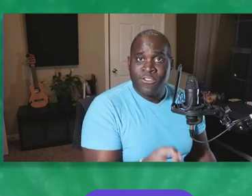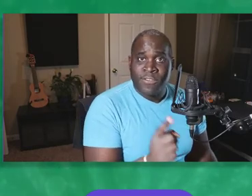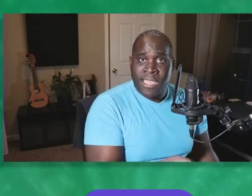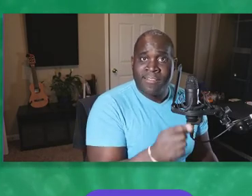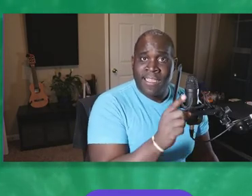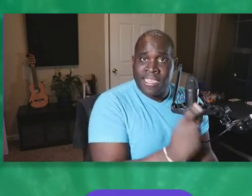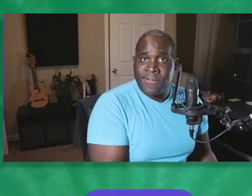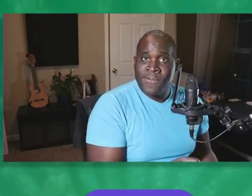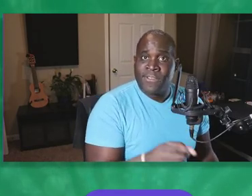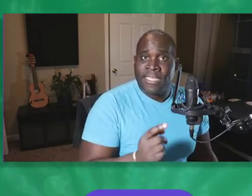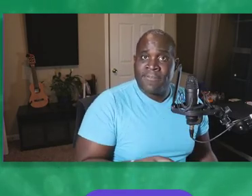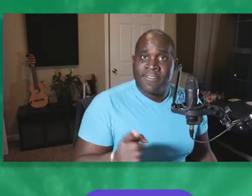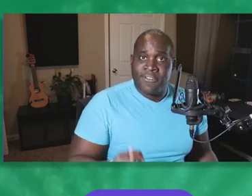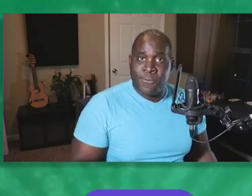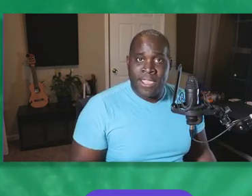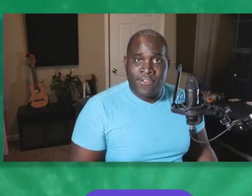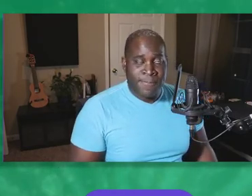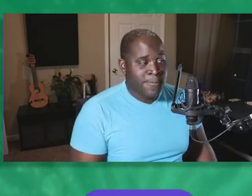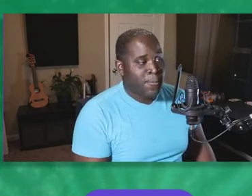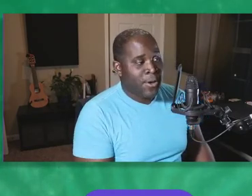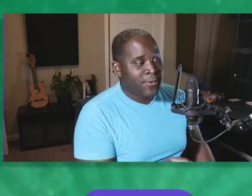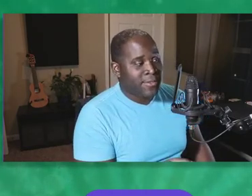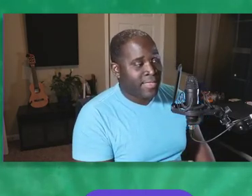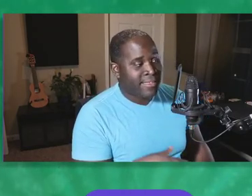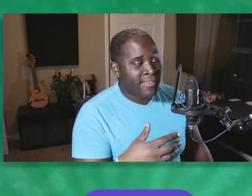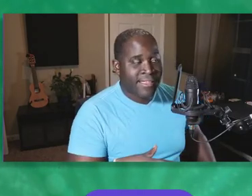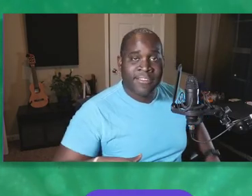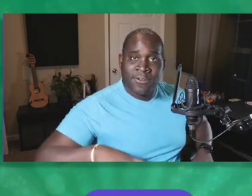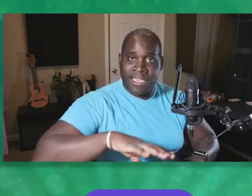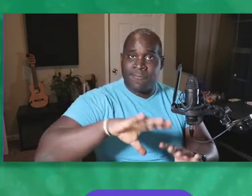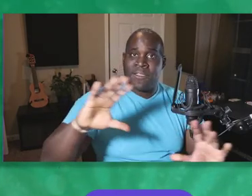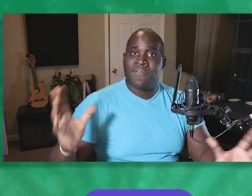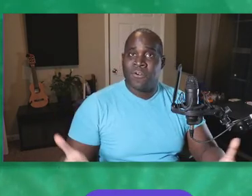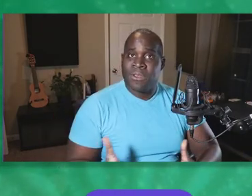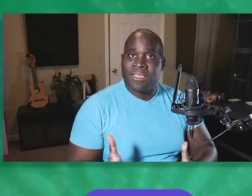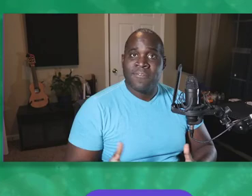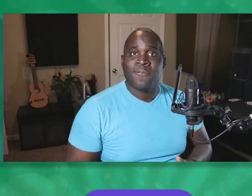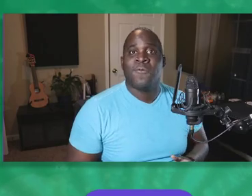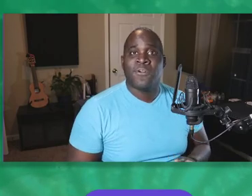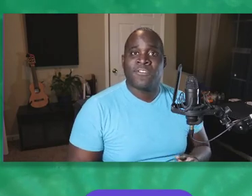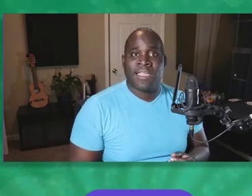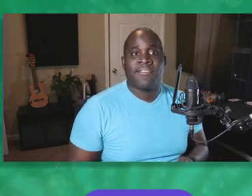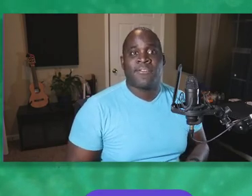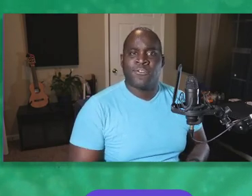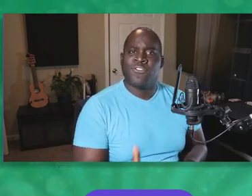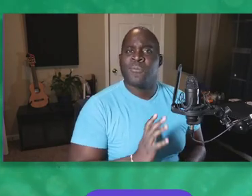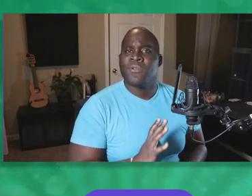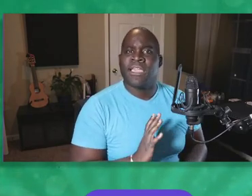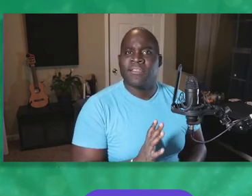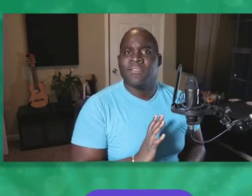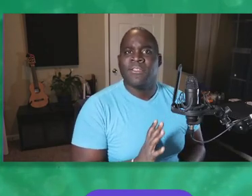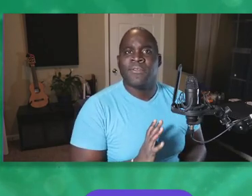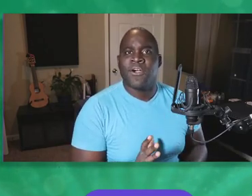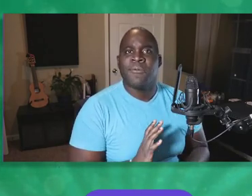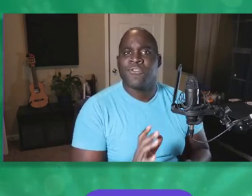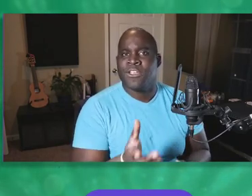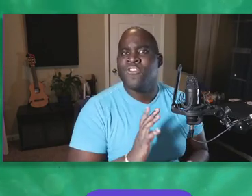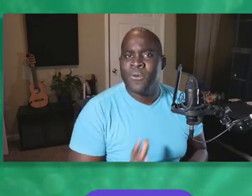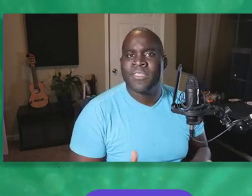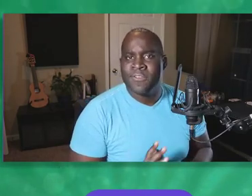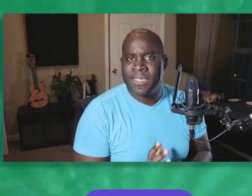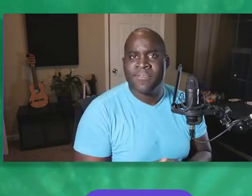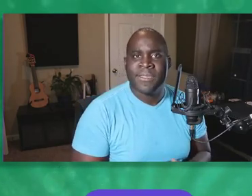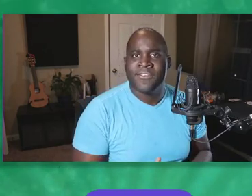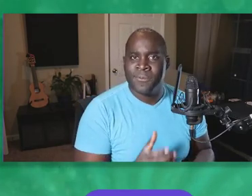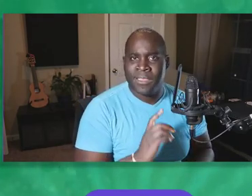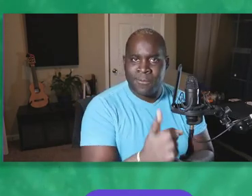of which signs I use in a given situation, whether it's like signs that are like very formative or signs that are just more like, you know, the arbitrary, you should